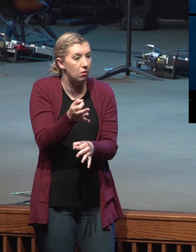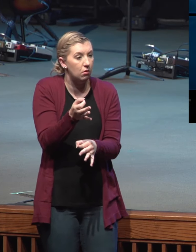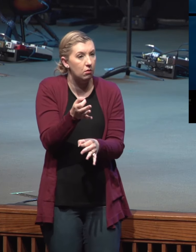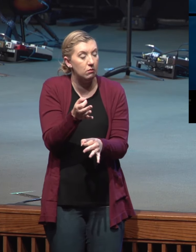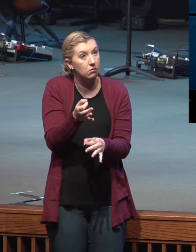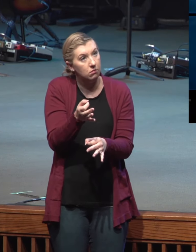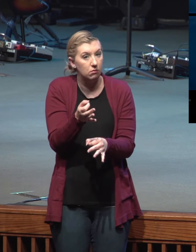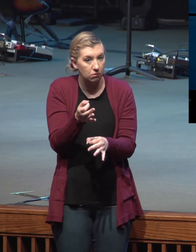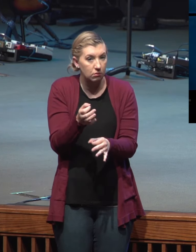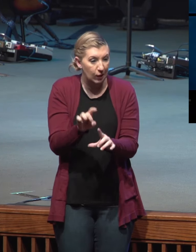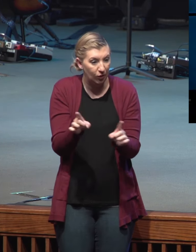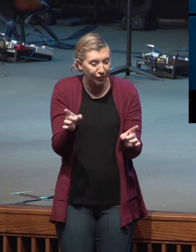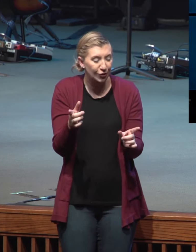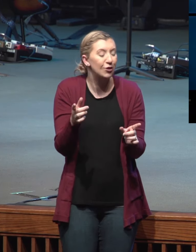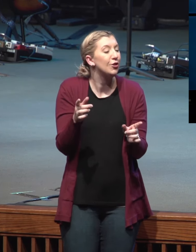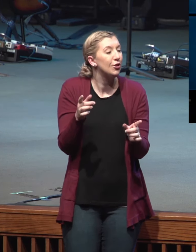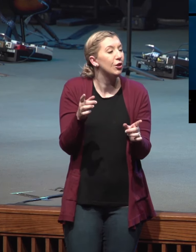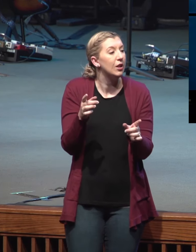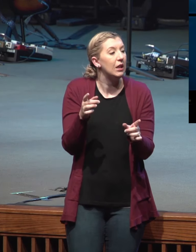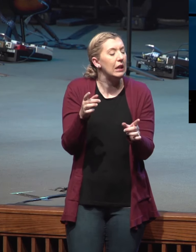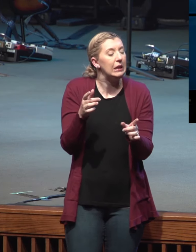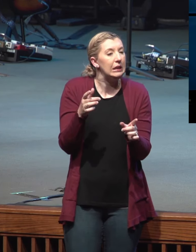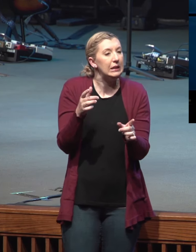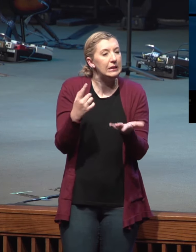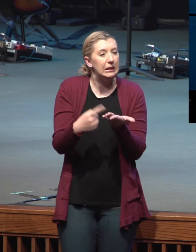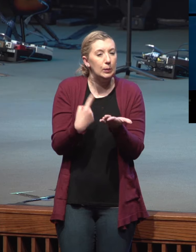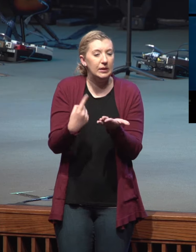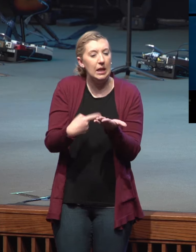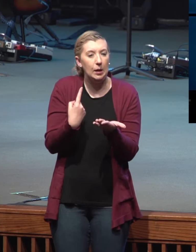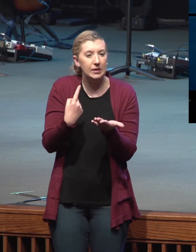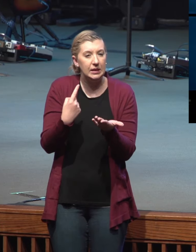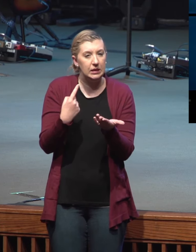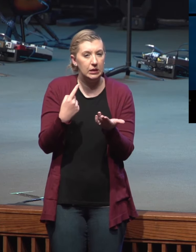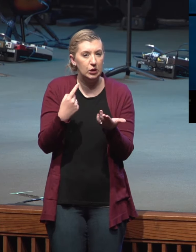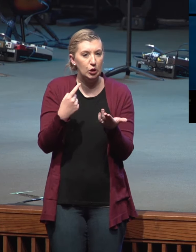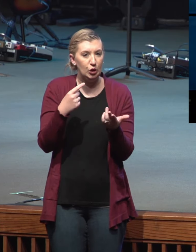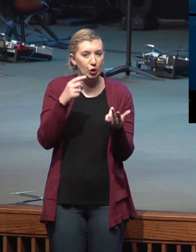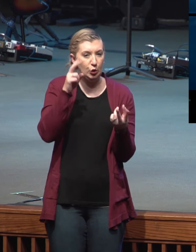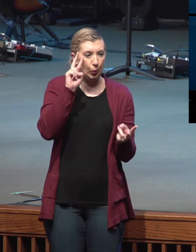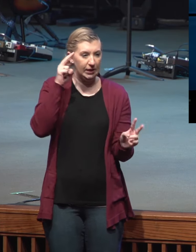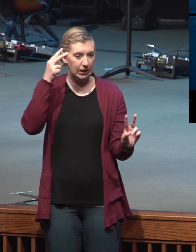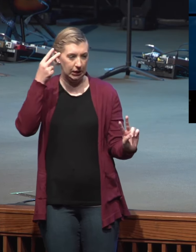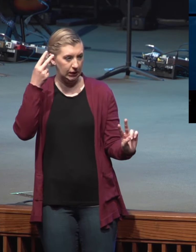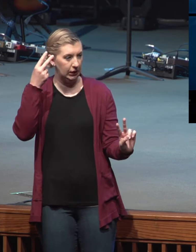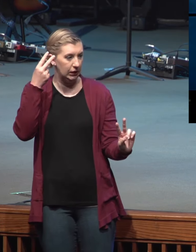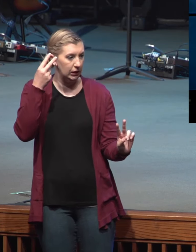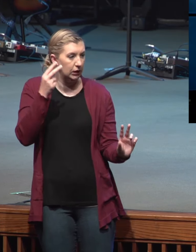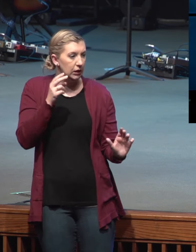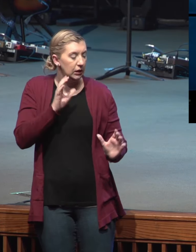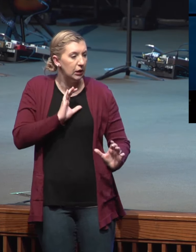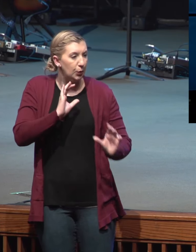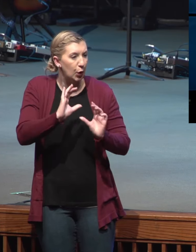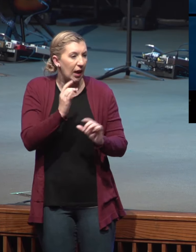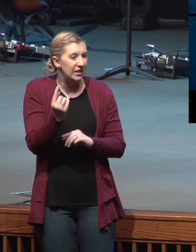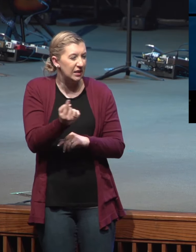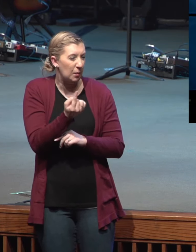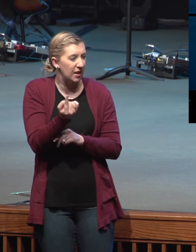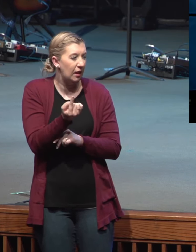however, it is at times twisted to communicate something